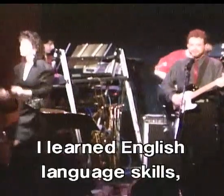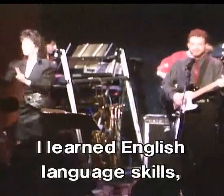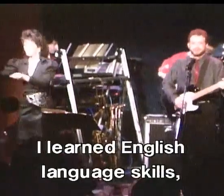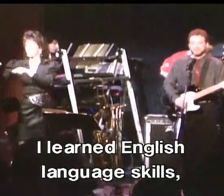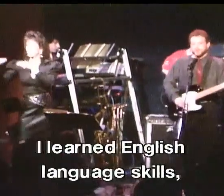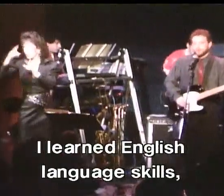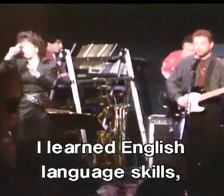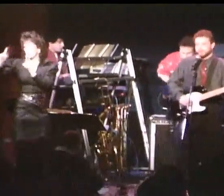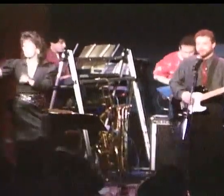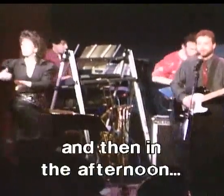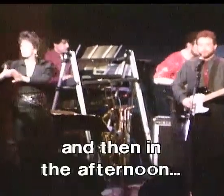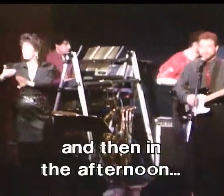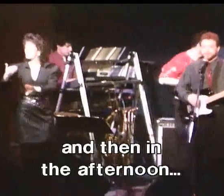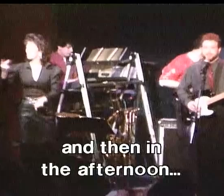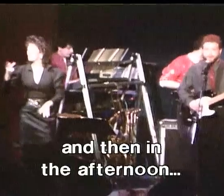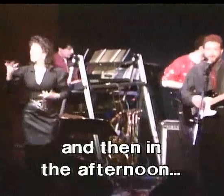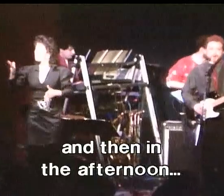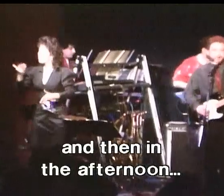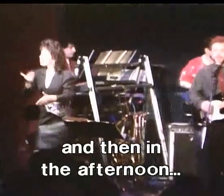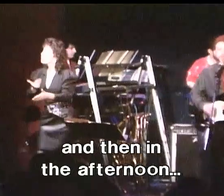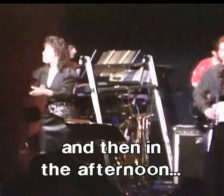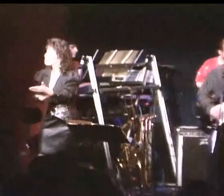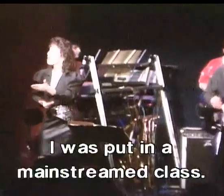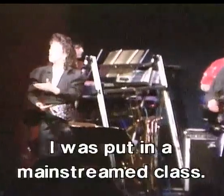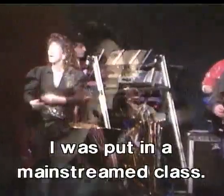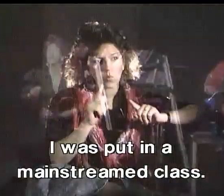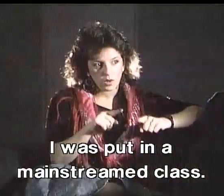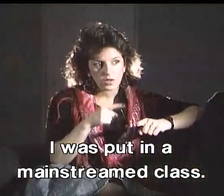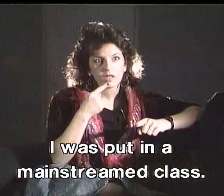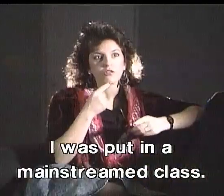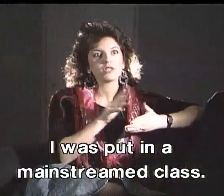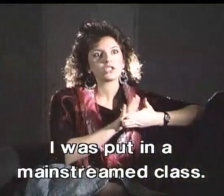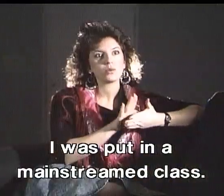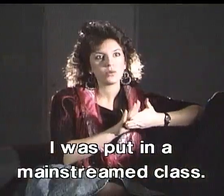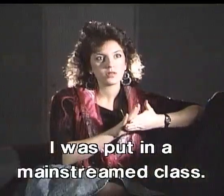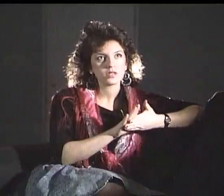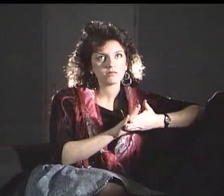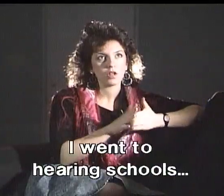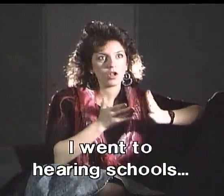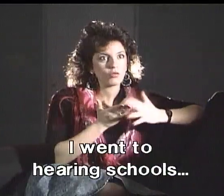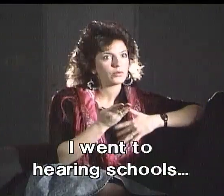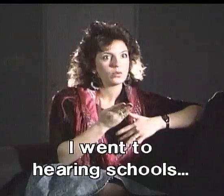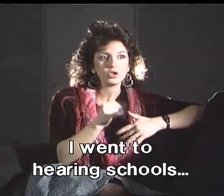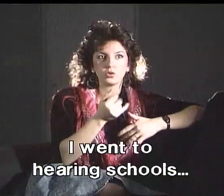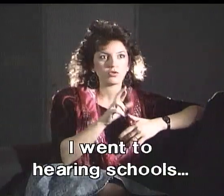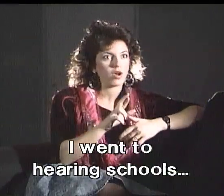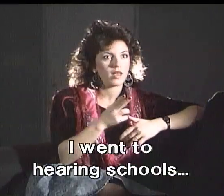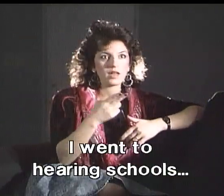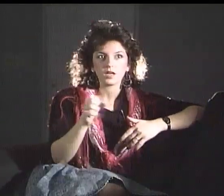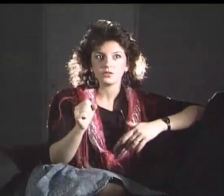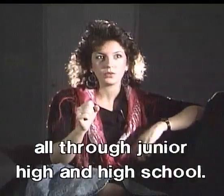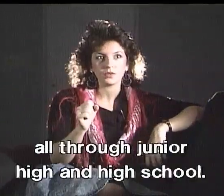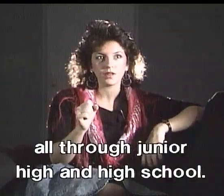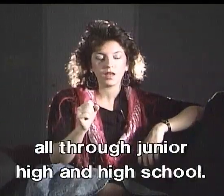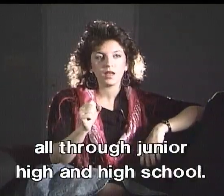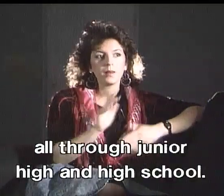in a mainstream class. I went to hearing schools all through junior high and high school,